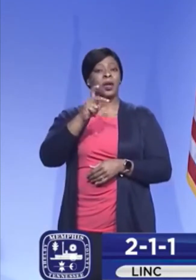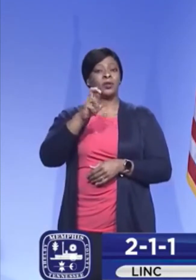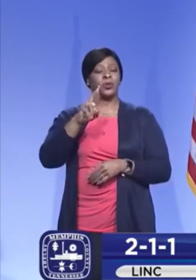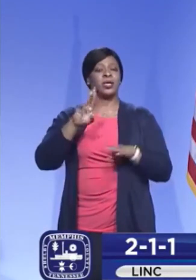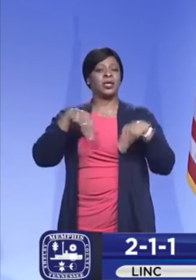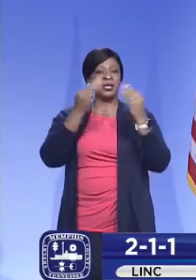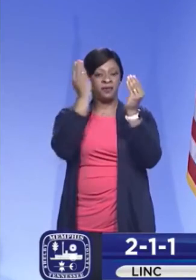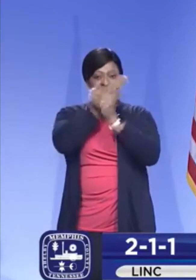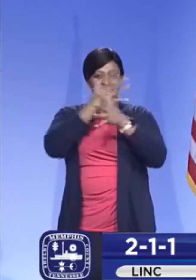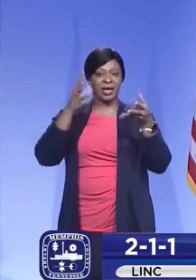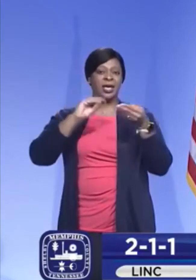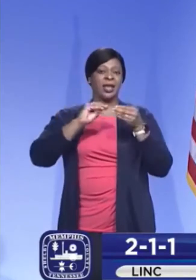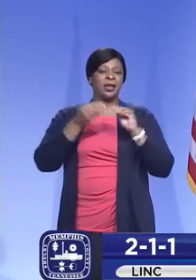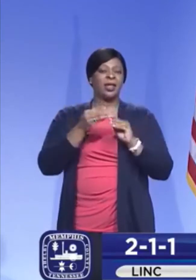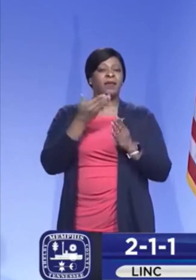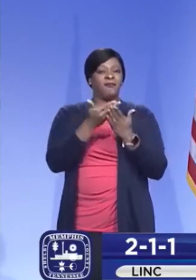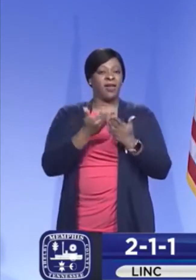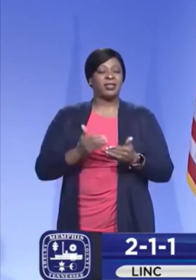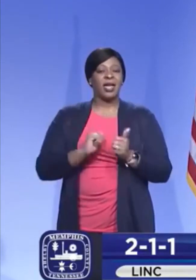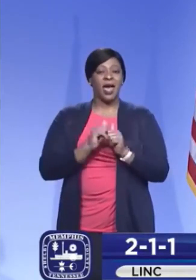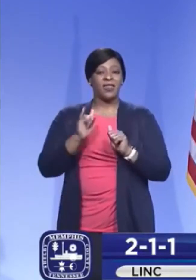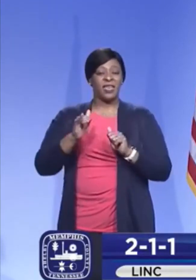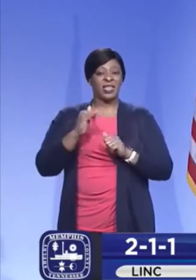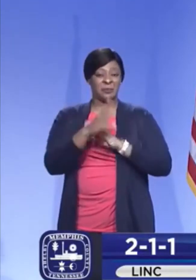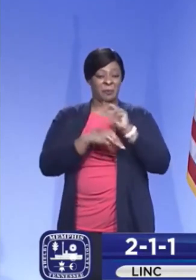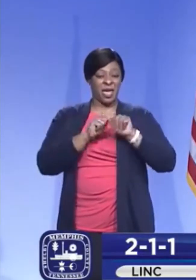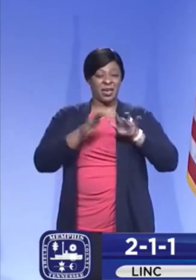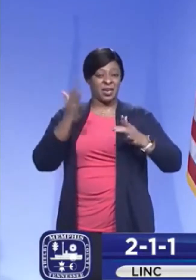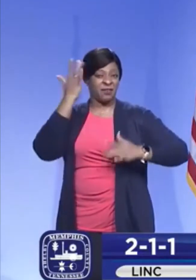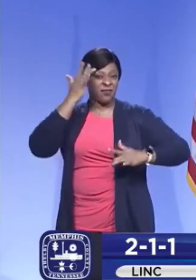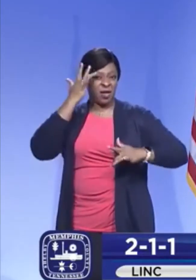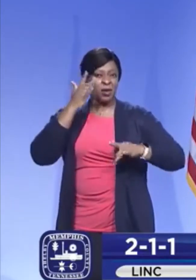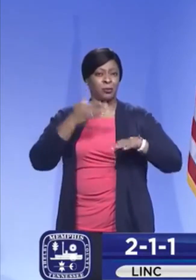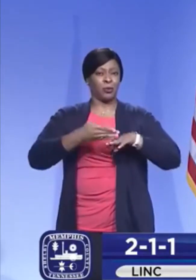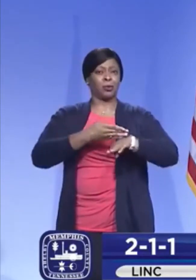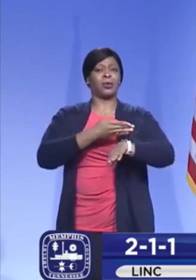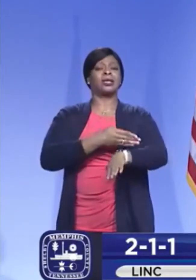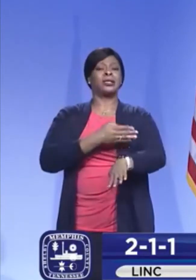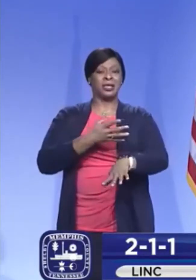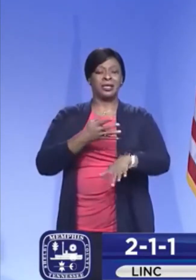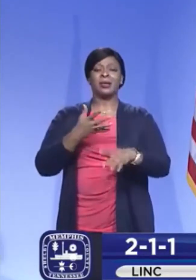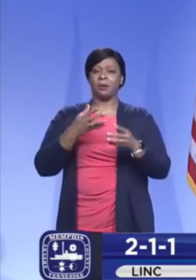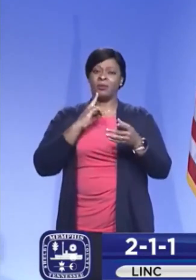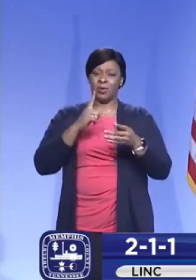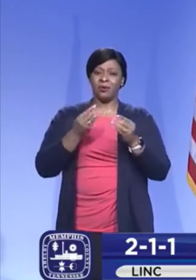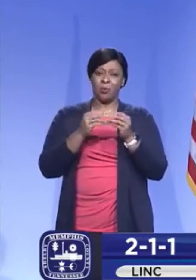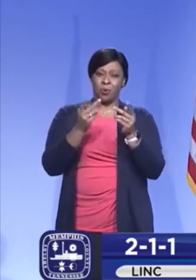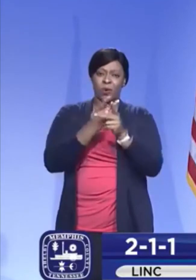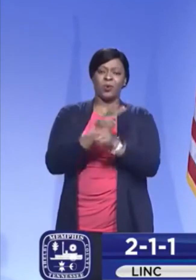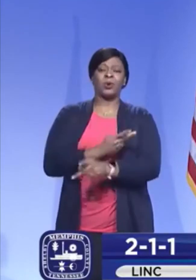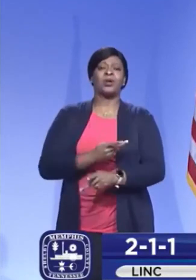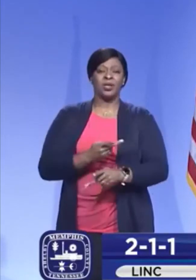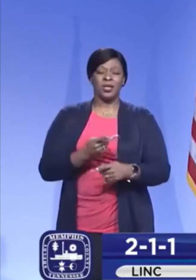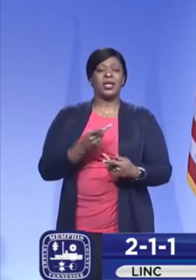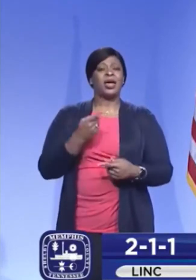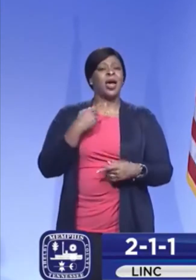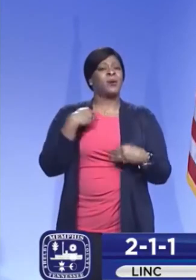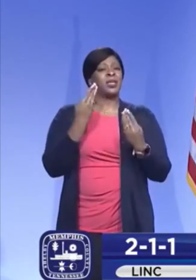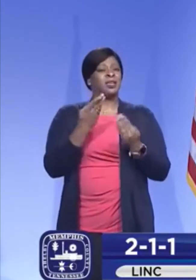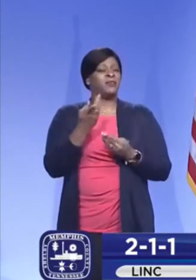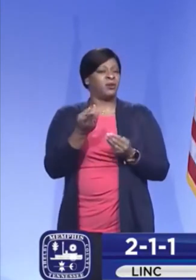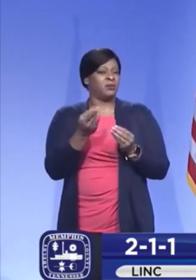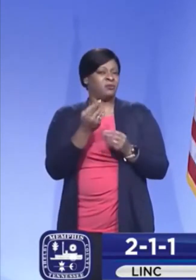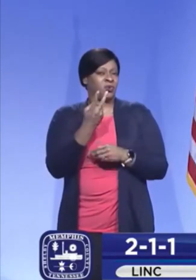the facts on how the pandemic is progressing, but I wanted to take just a minute to offer this. I think in too many